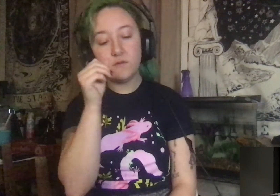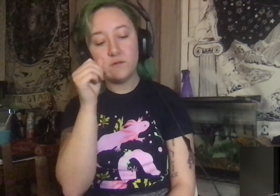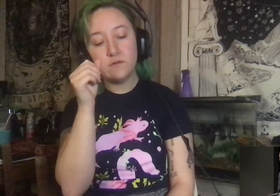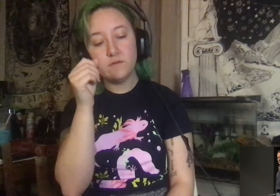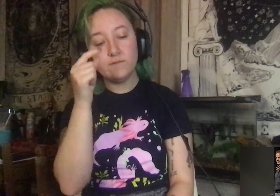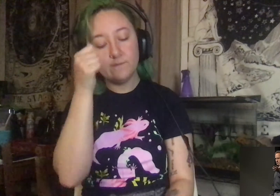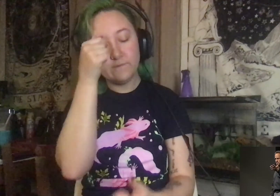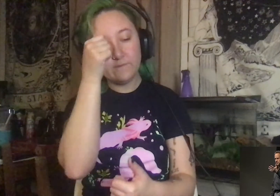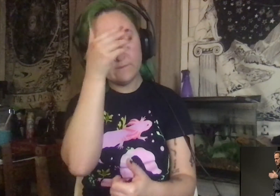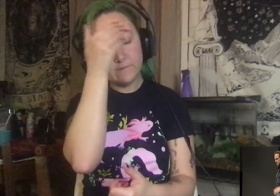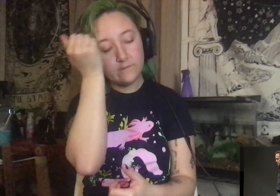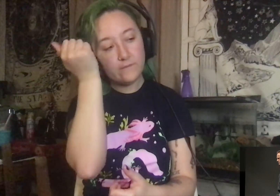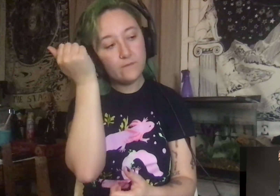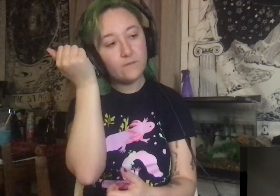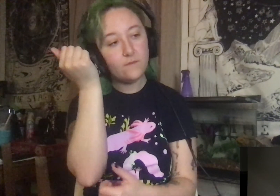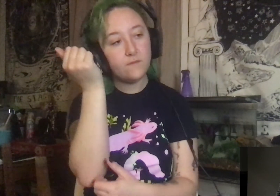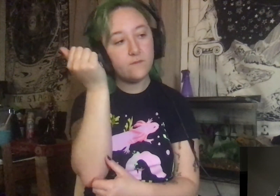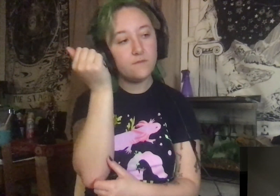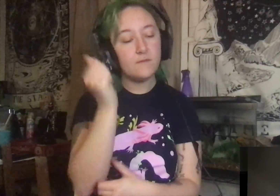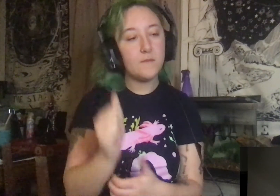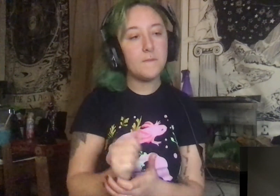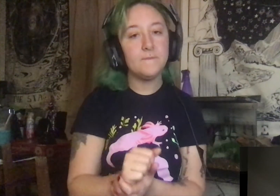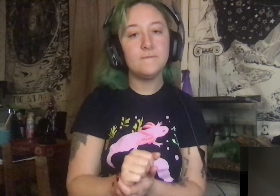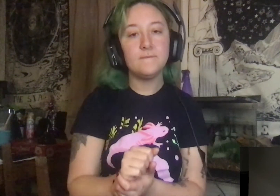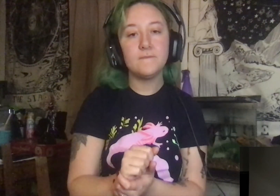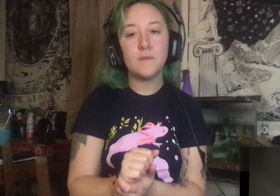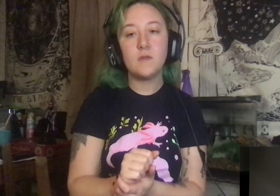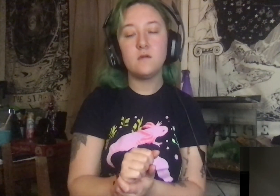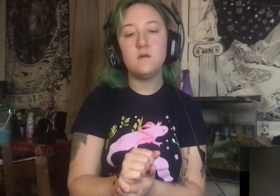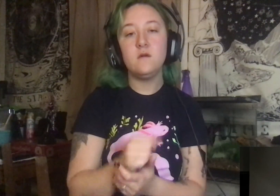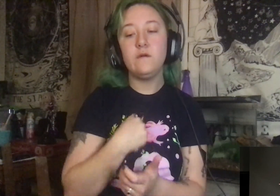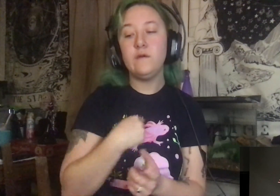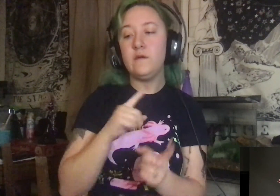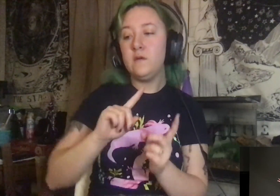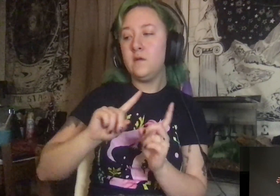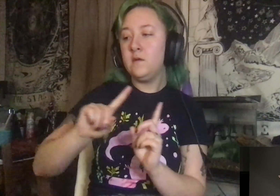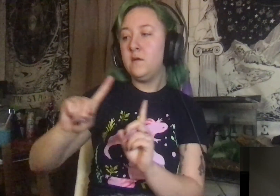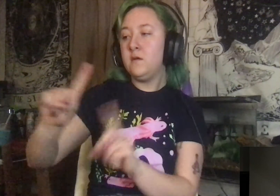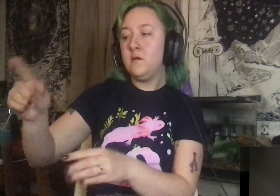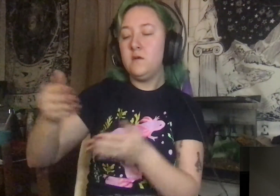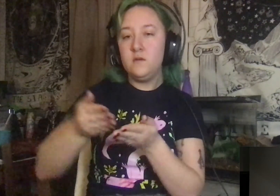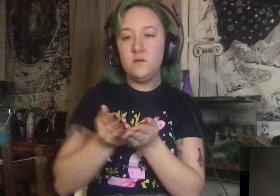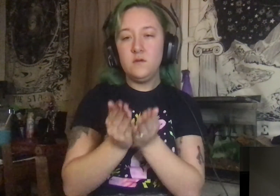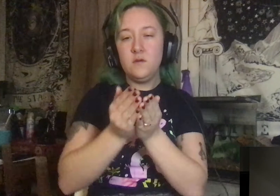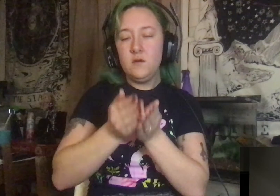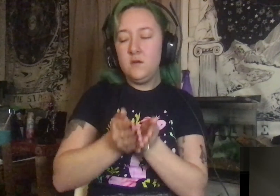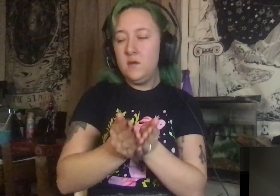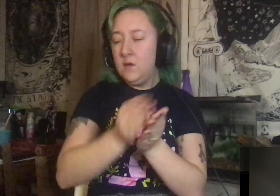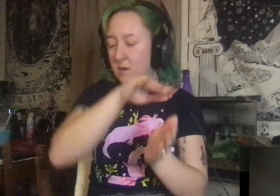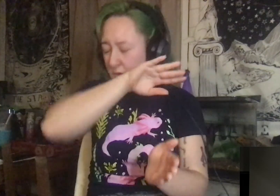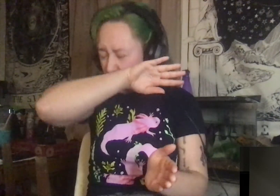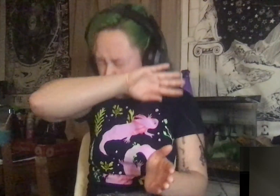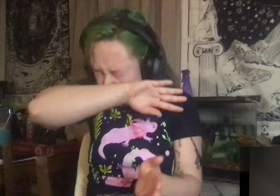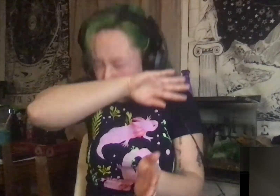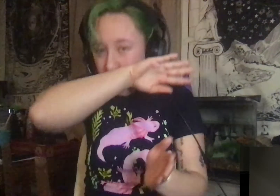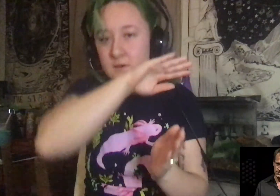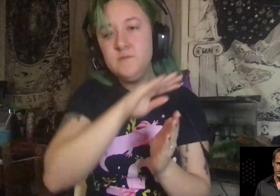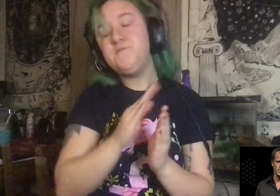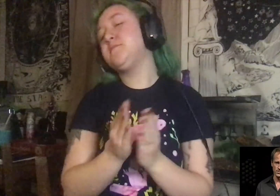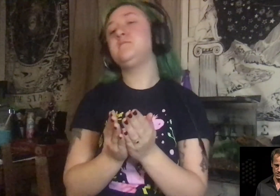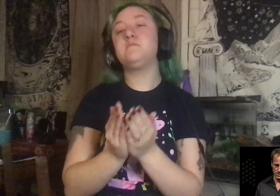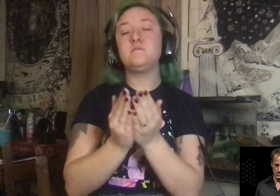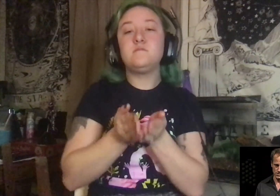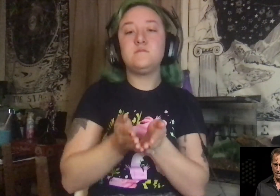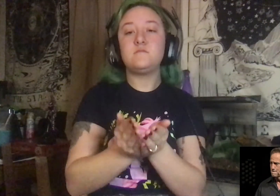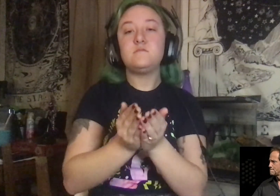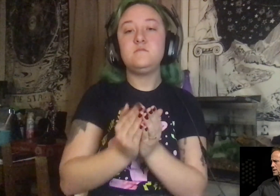was on a crab boat with the Deadliest Catch guys, which I also work on in the first season. We're about 100 miles off the coast of Russia,